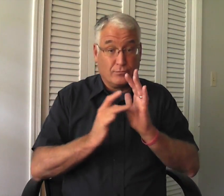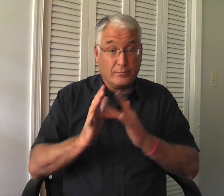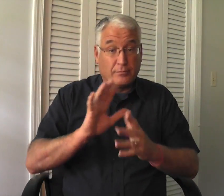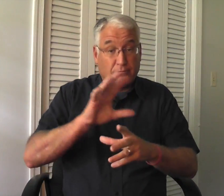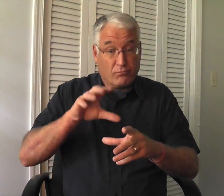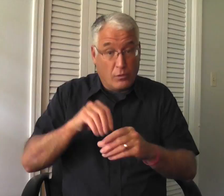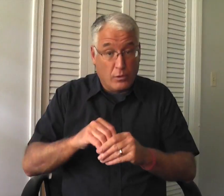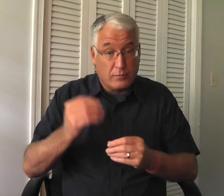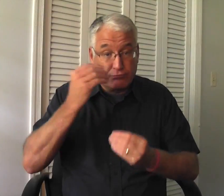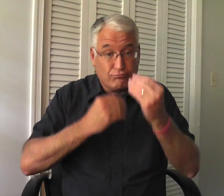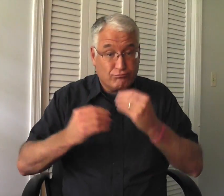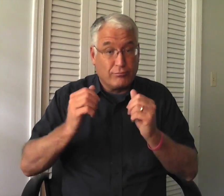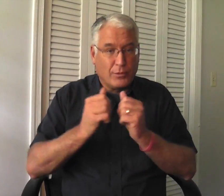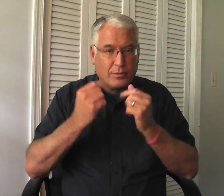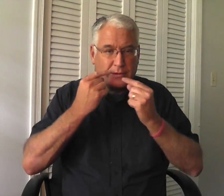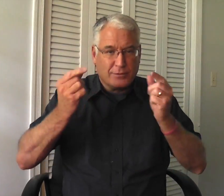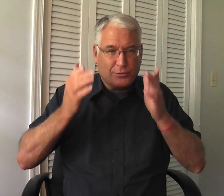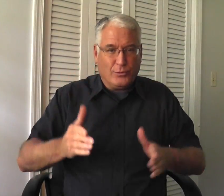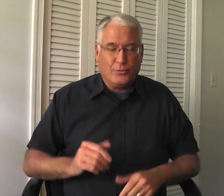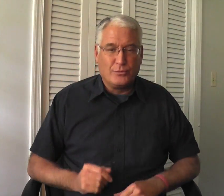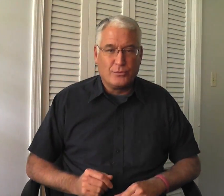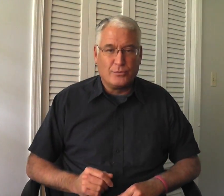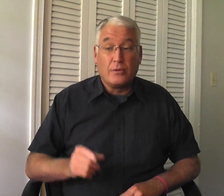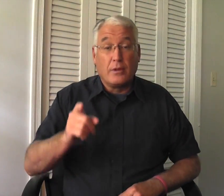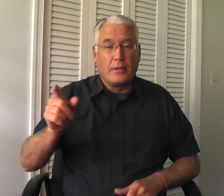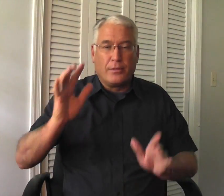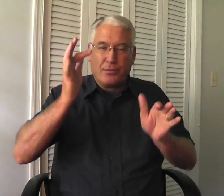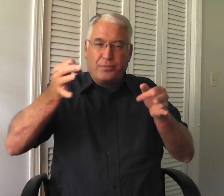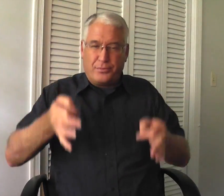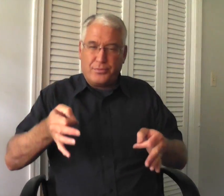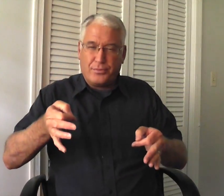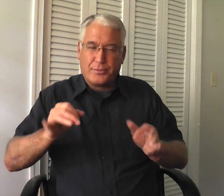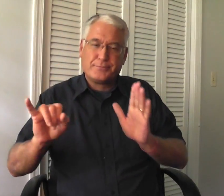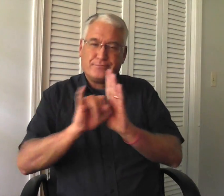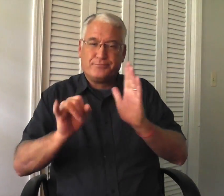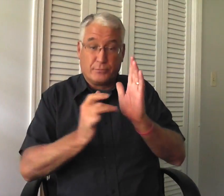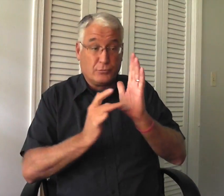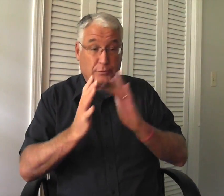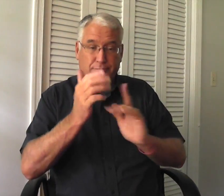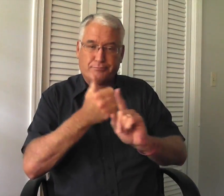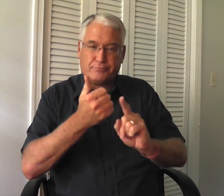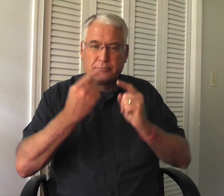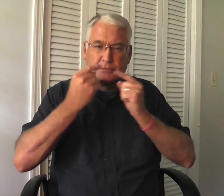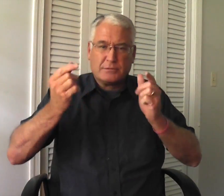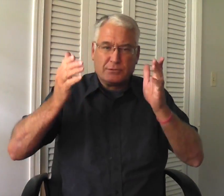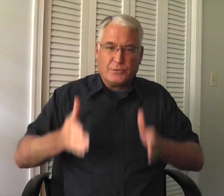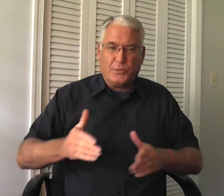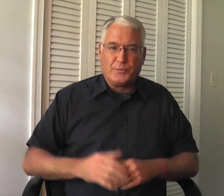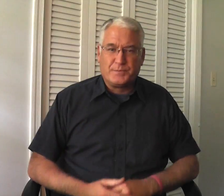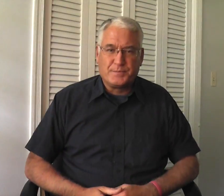prohibited. Jesus wanted to eat with sinners. That's why the scribes and Pharisees labeled Jesus a sinner.